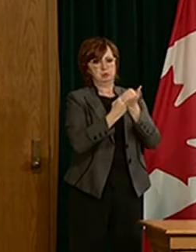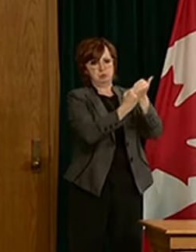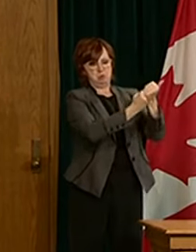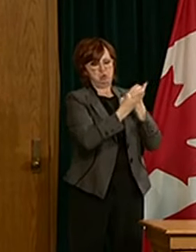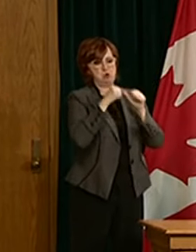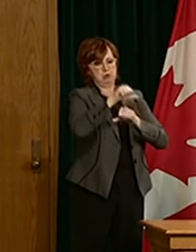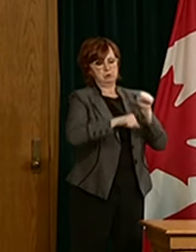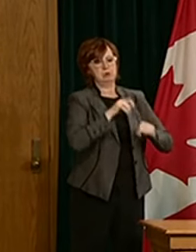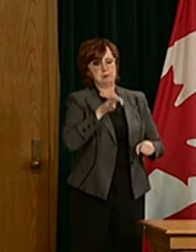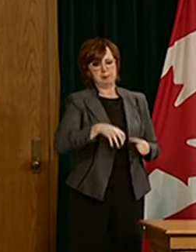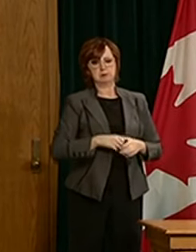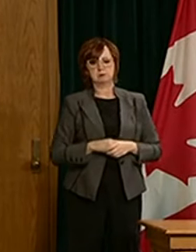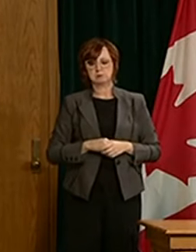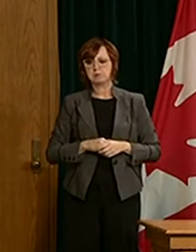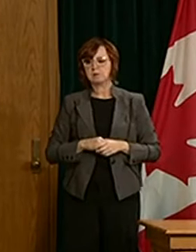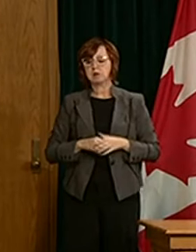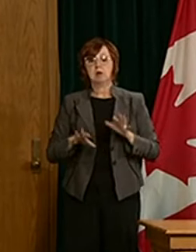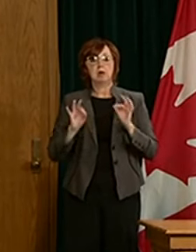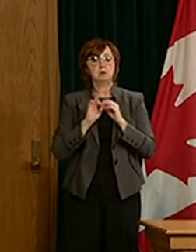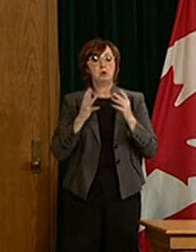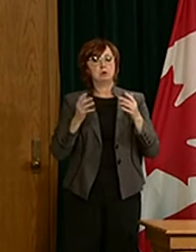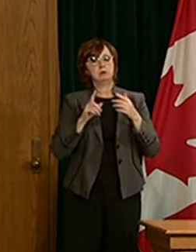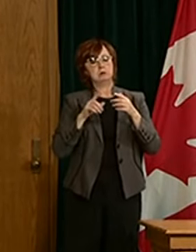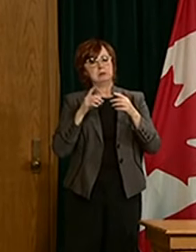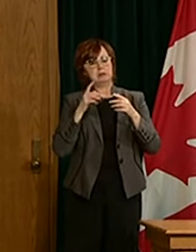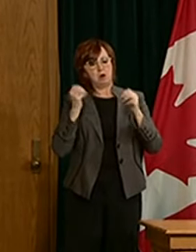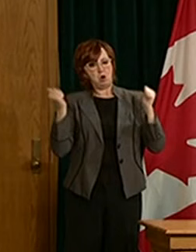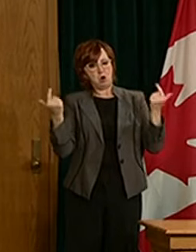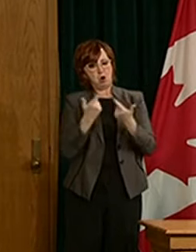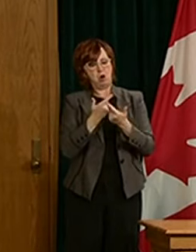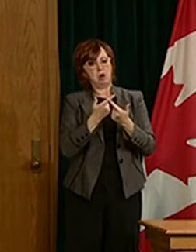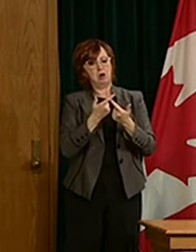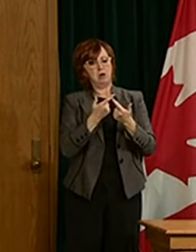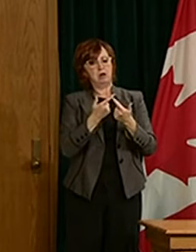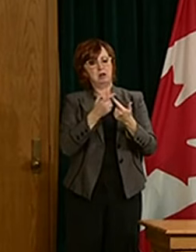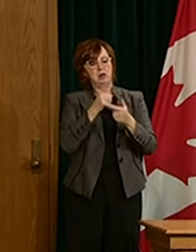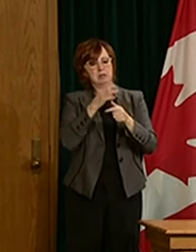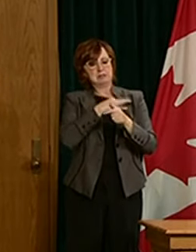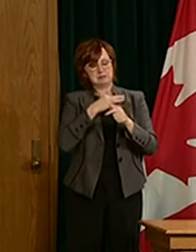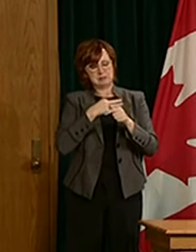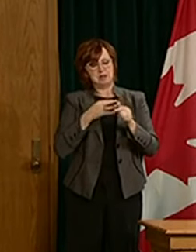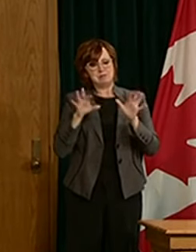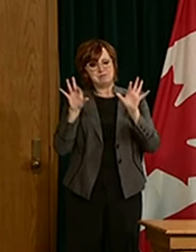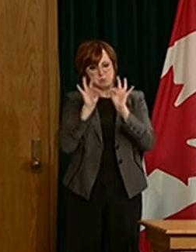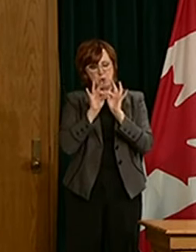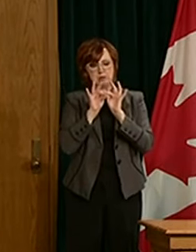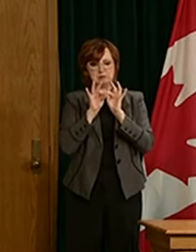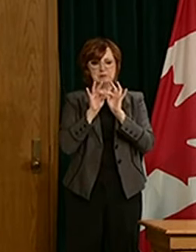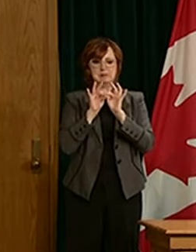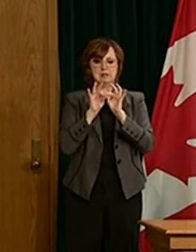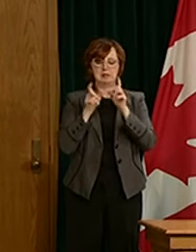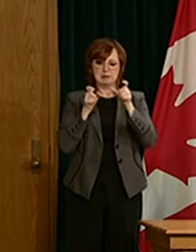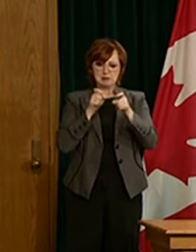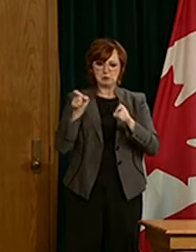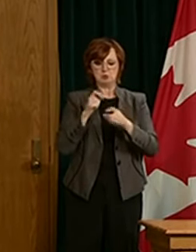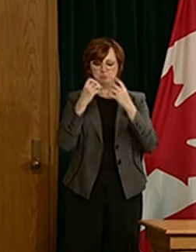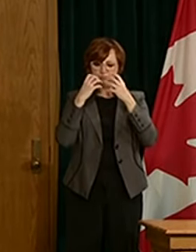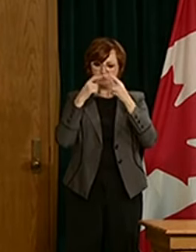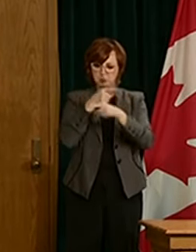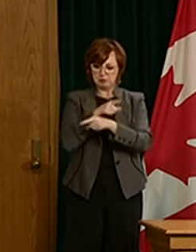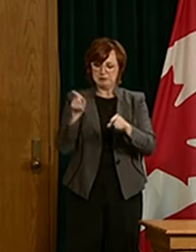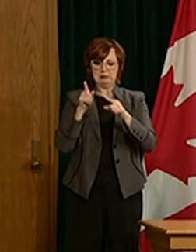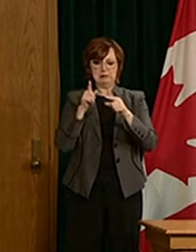response. And this is a provincial response. It's not by facility or siloed within areas or geographies. We are